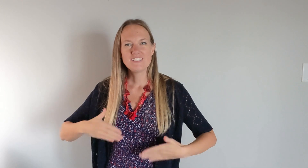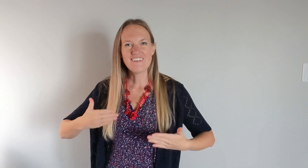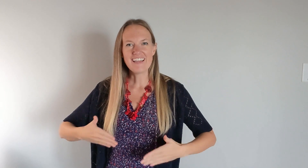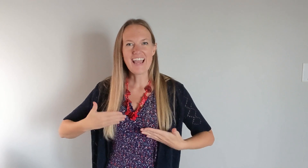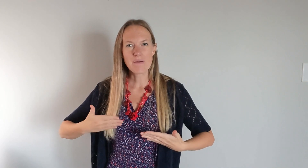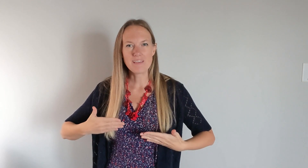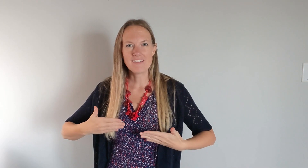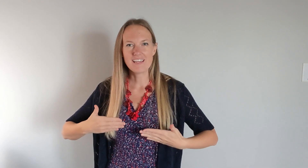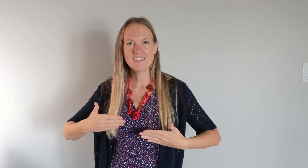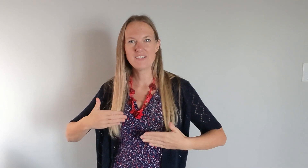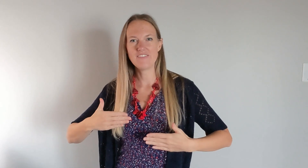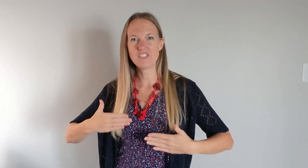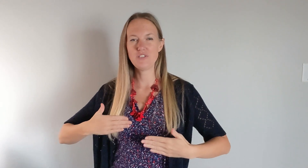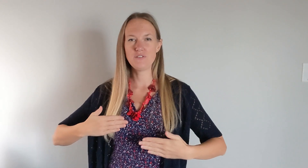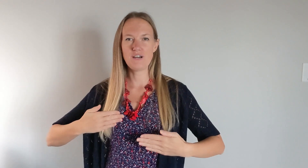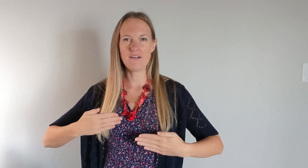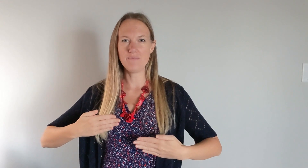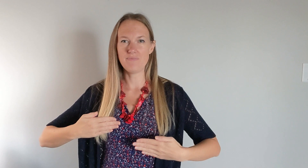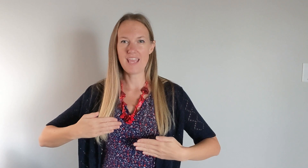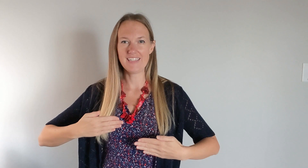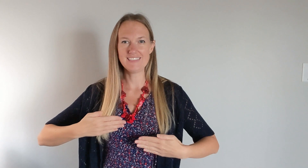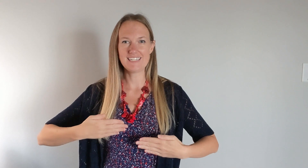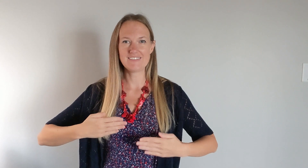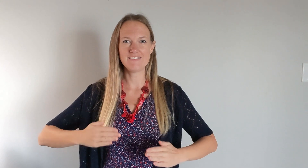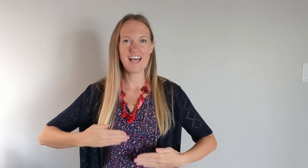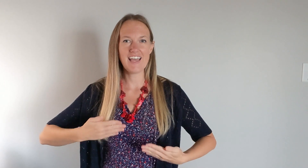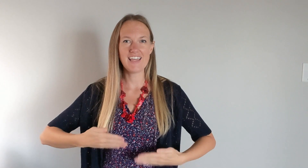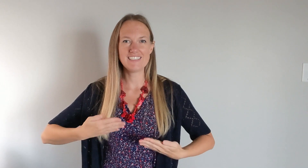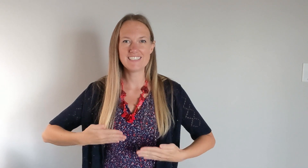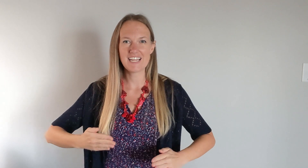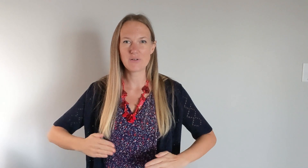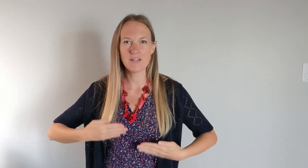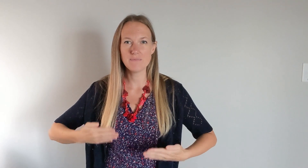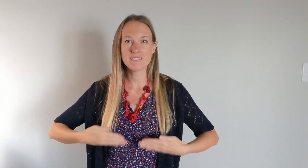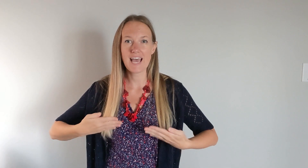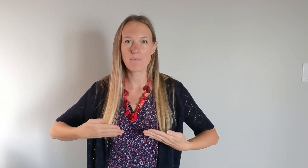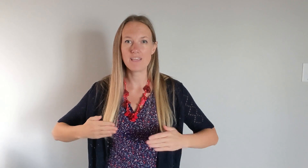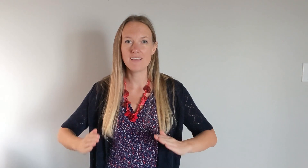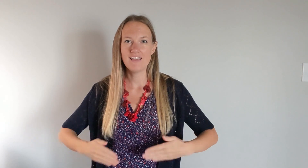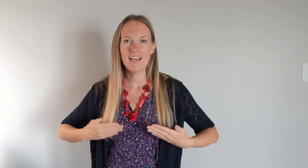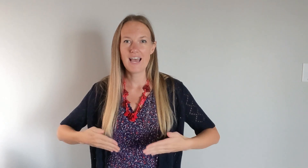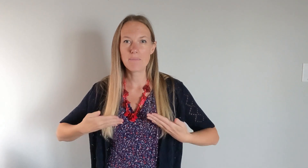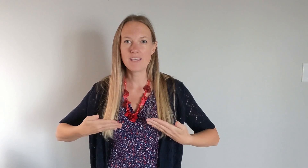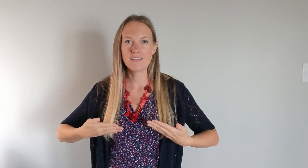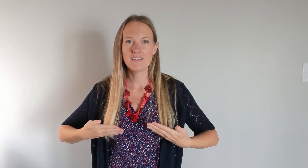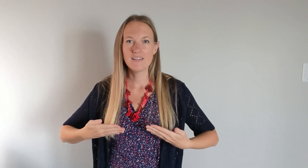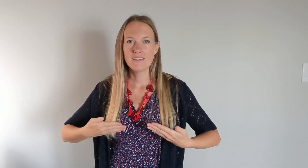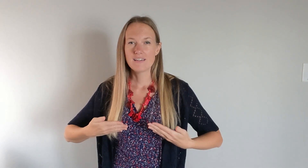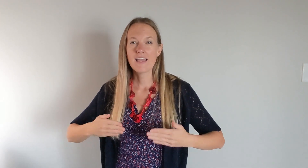Joy, happy. Okay, so you have your two hands nice and flat, and just at your ribs, happy, happy. Okay,